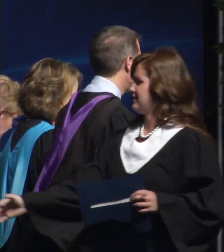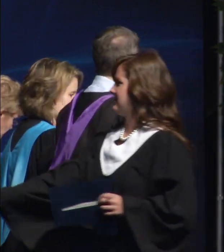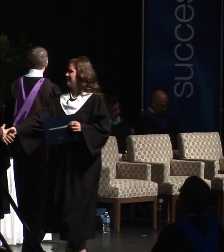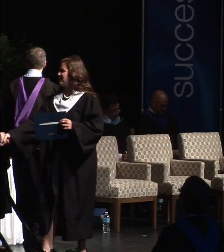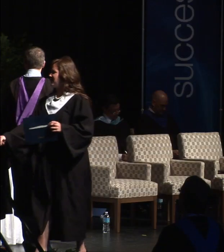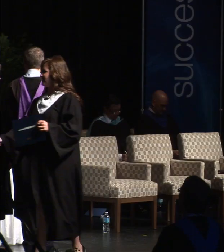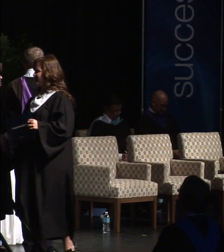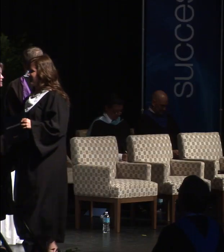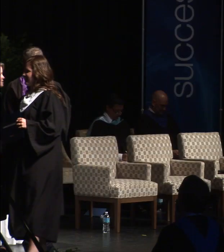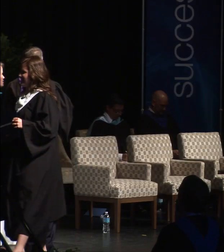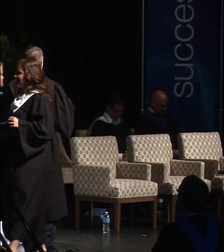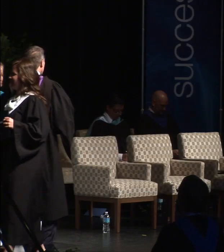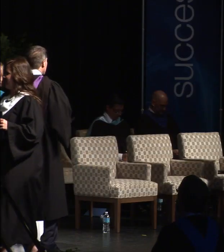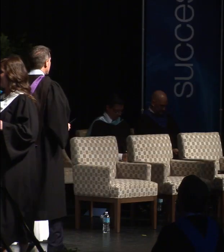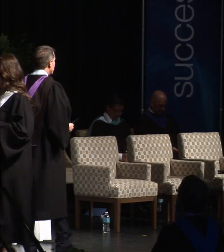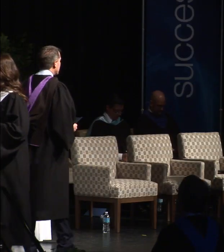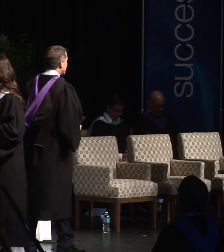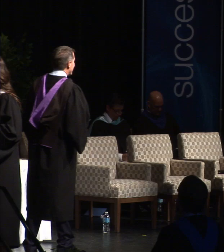Daniel Kenneth McGinnis.